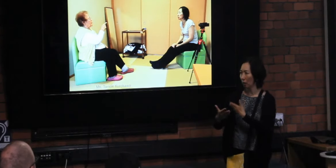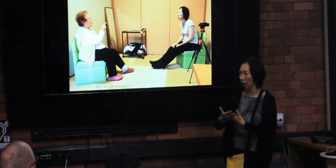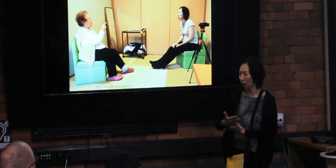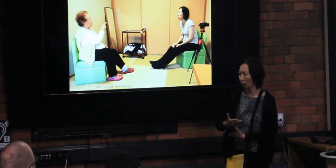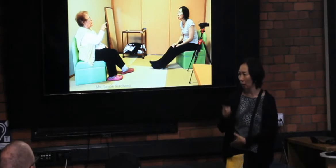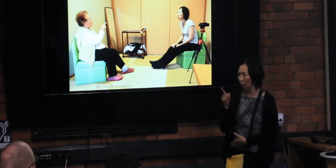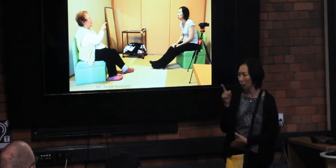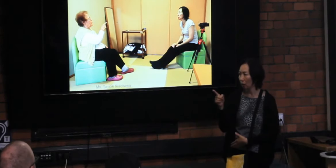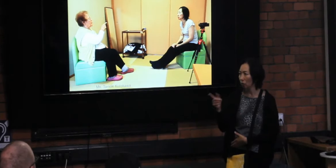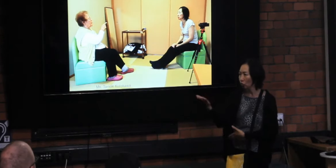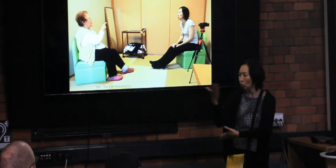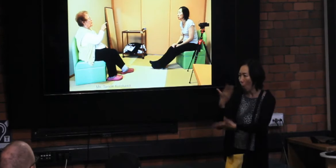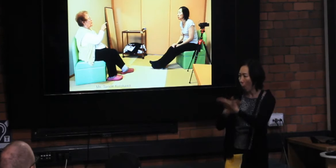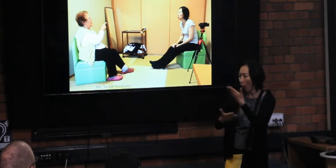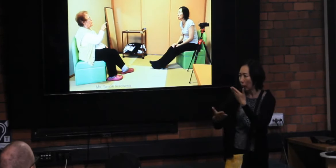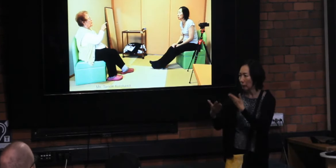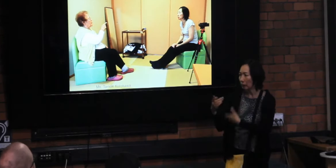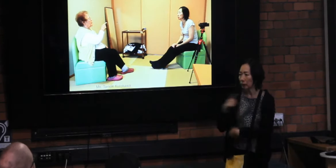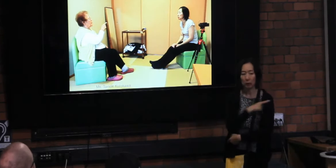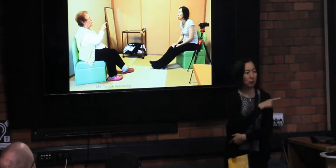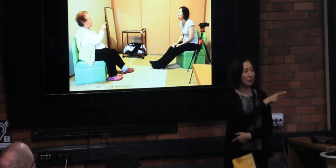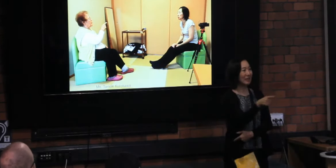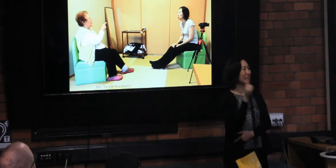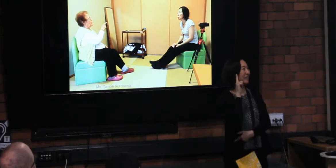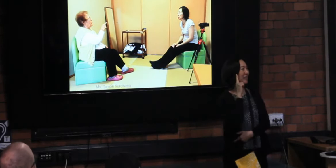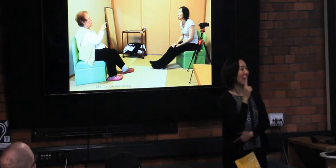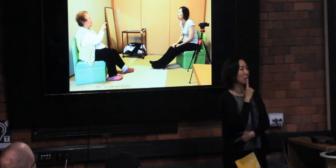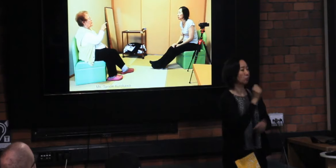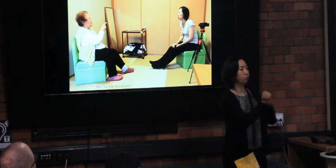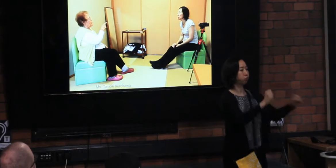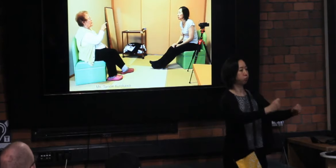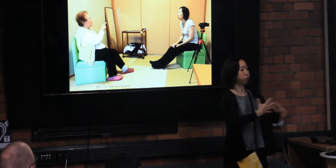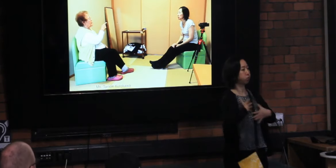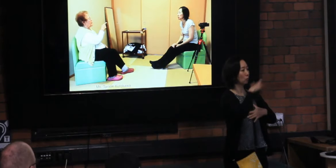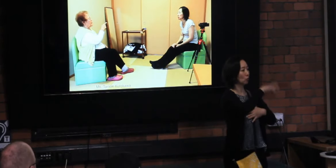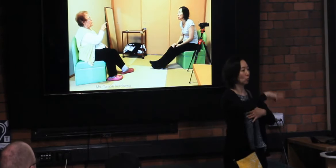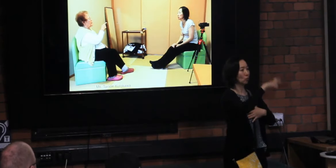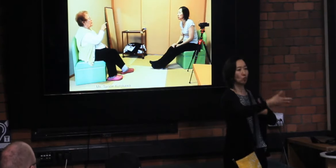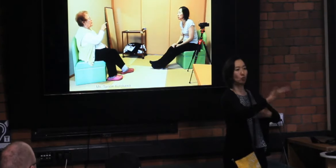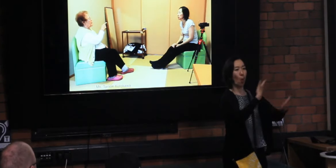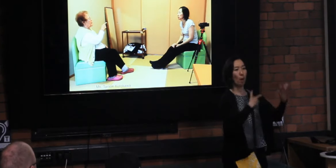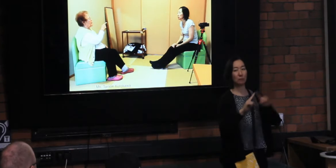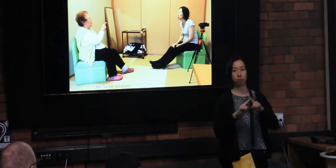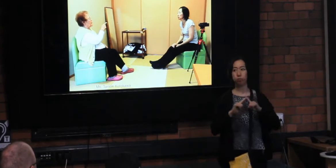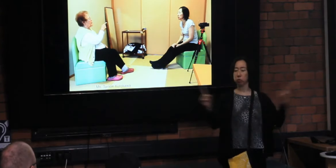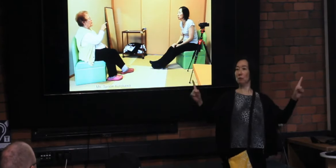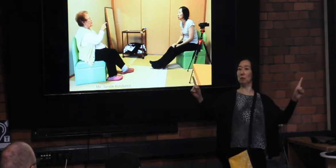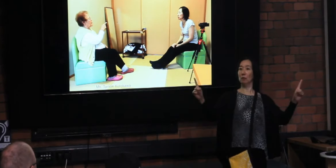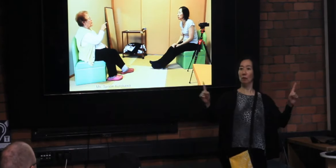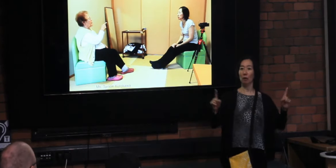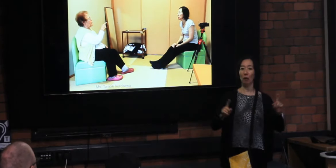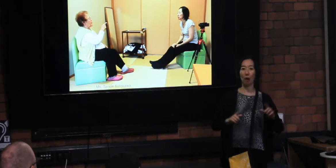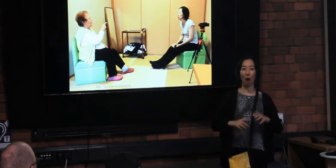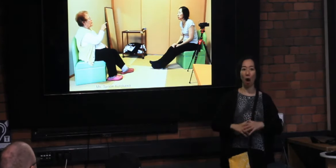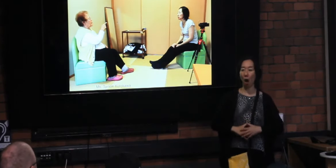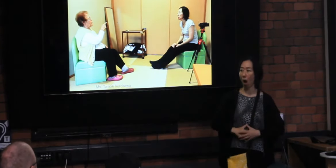survivors of the bombing, and when they told me their stories, I realised that hearing people's